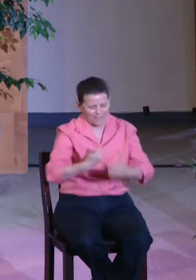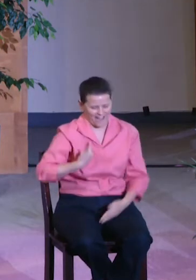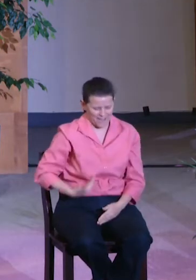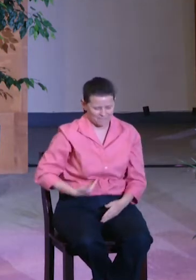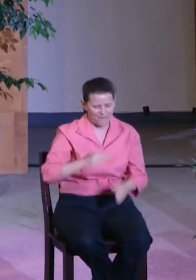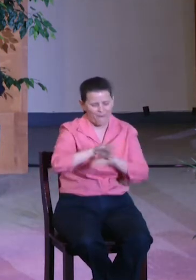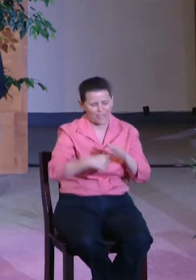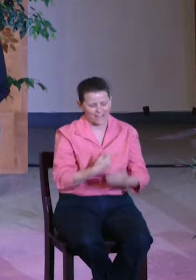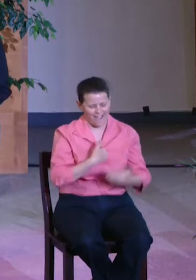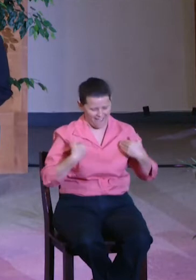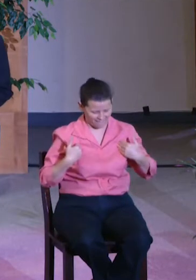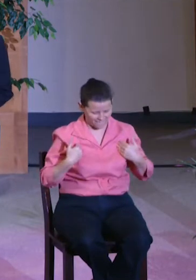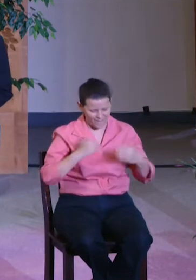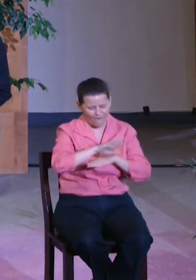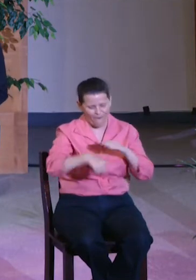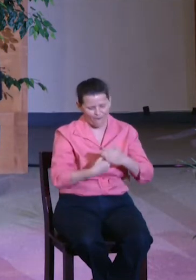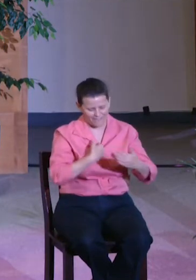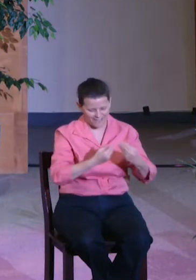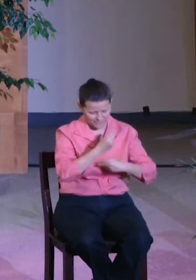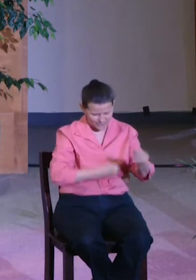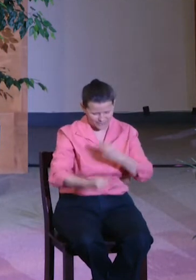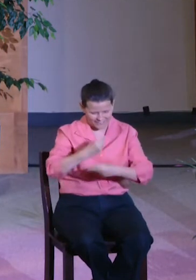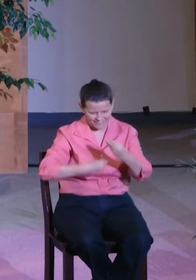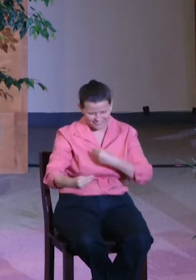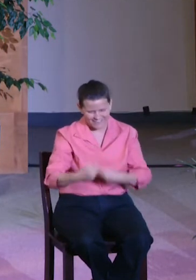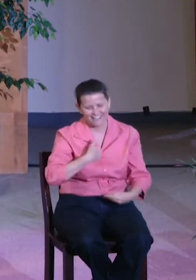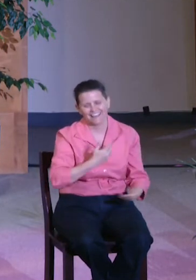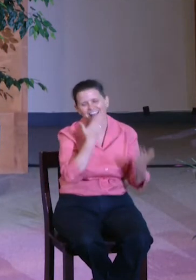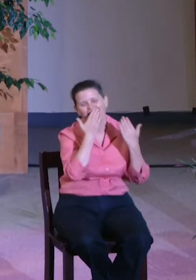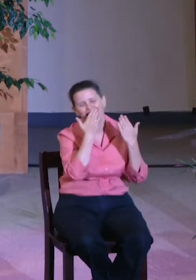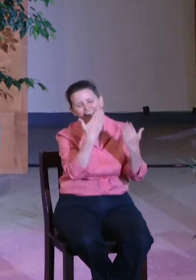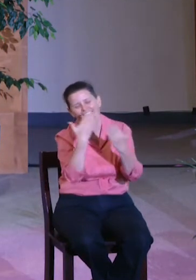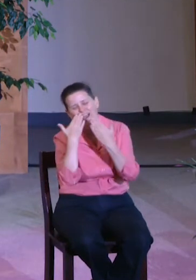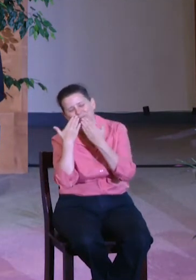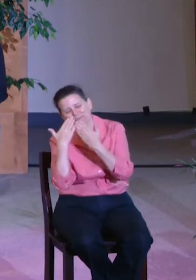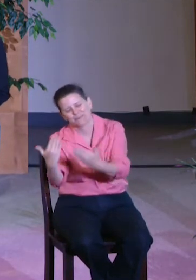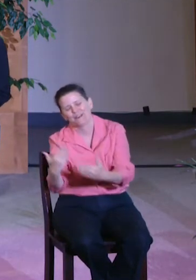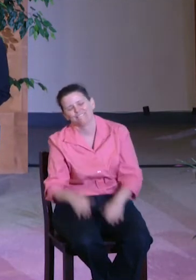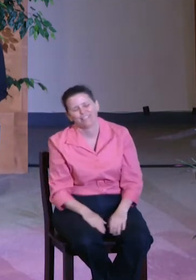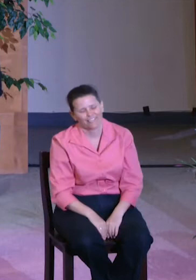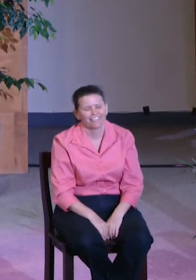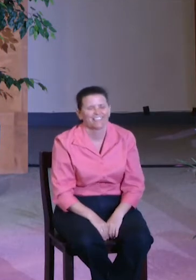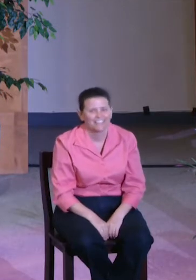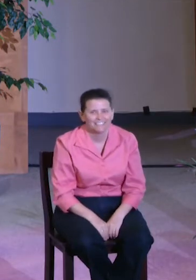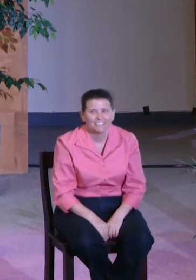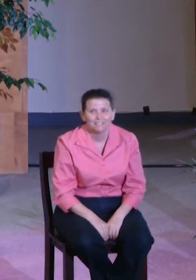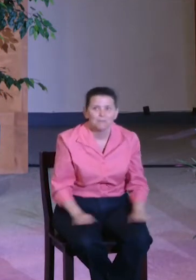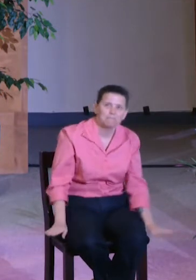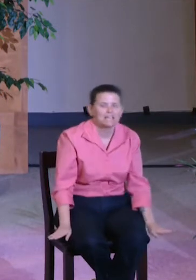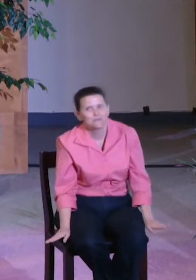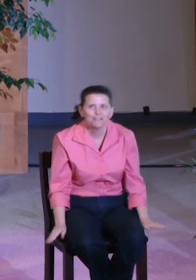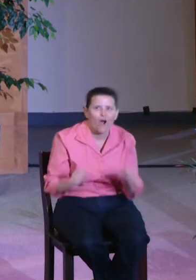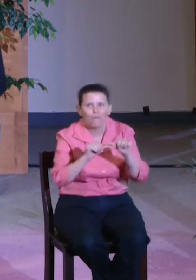am, all that I have, all that I circulate, and I am grateful. Penguin on, people,